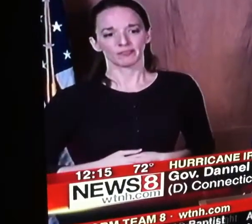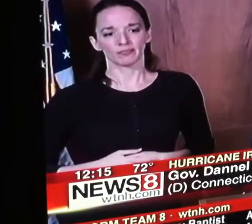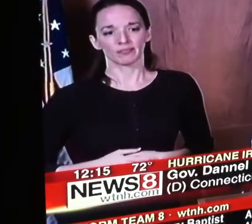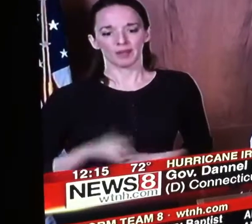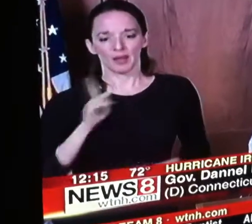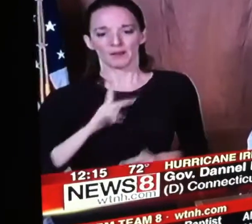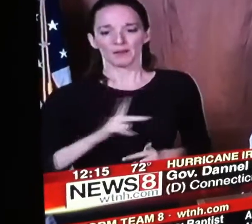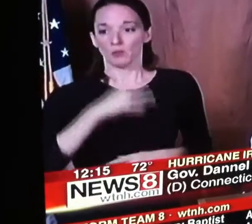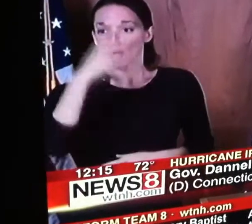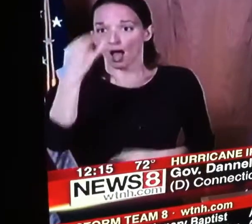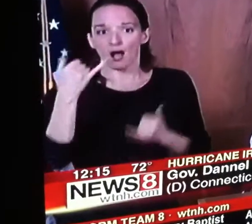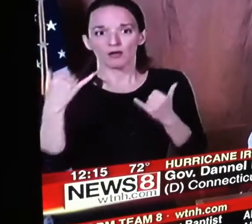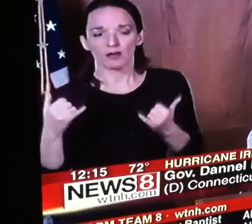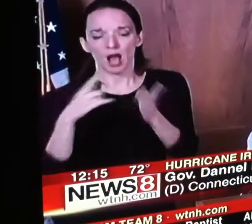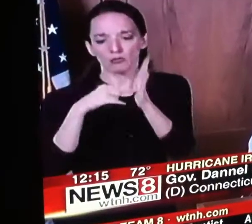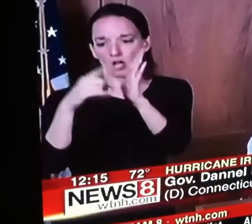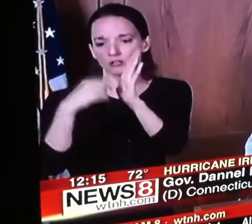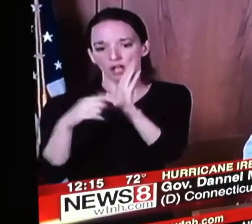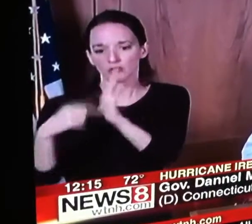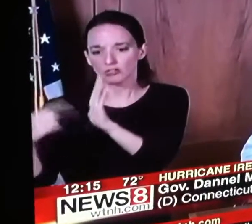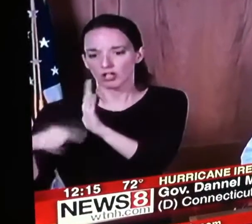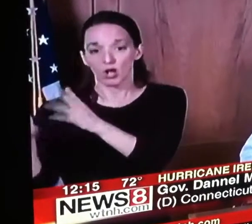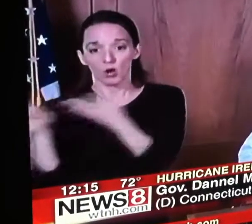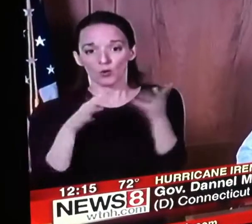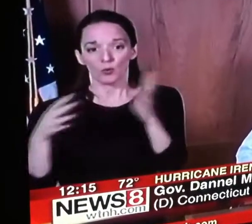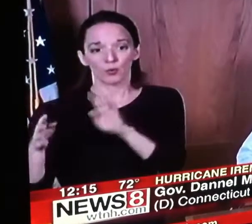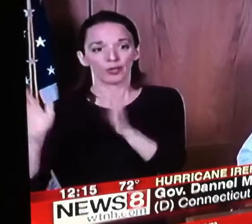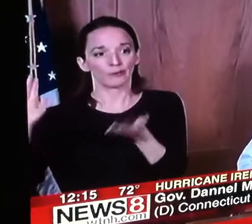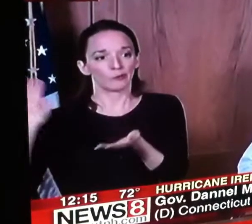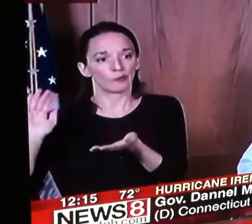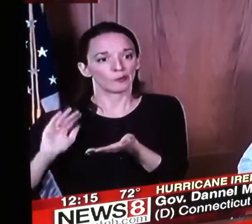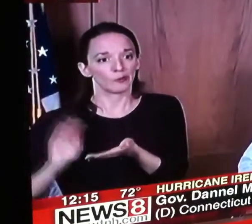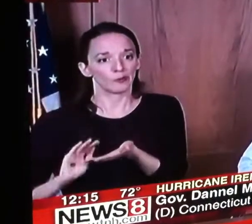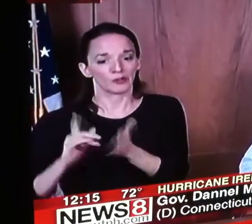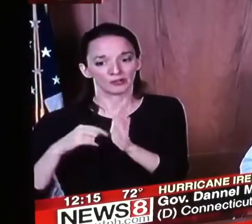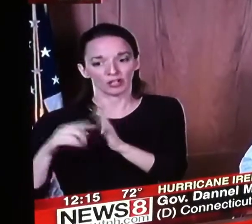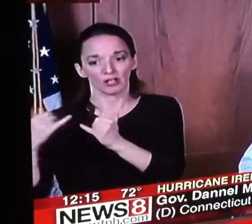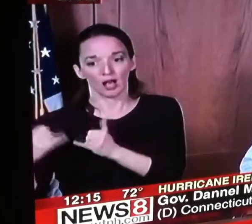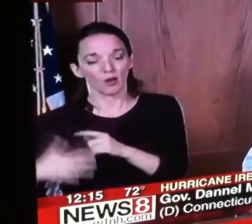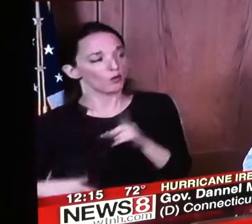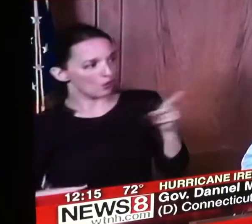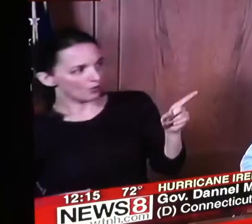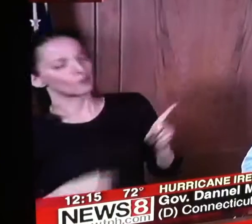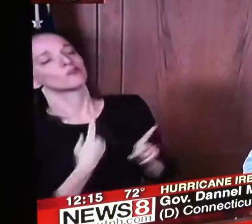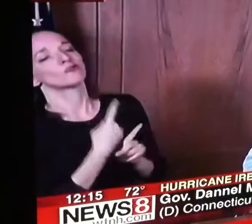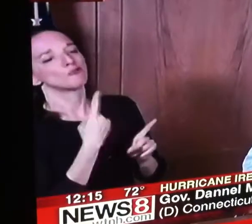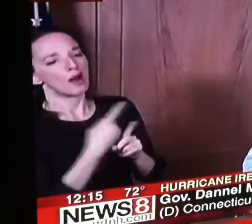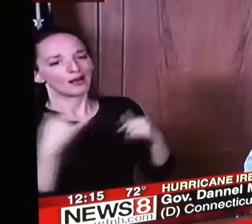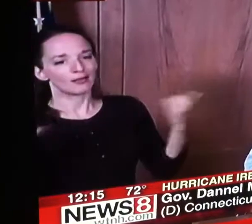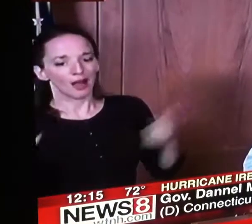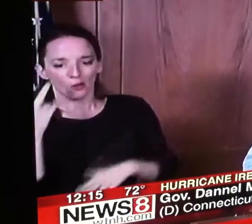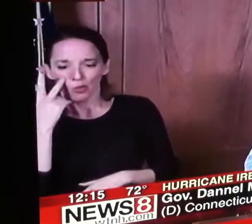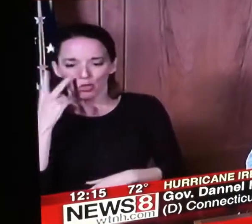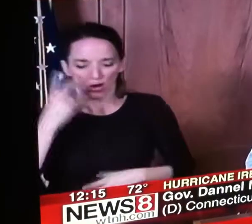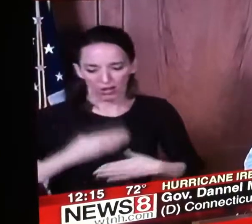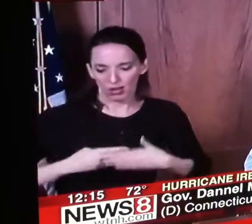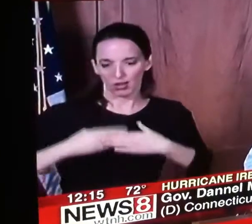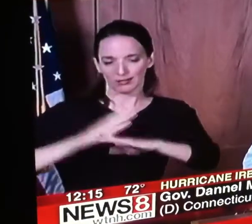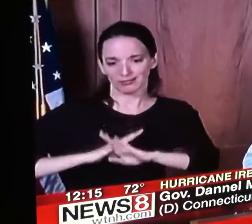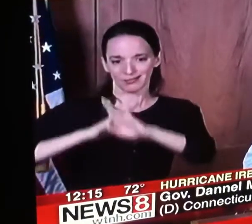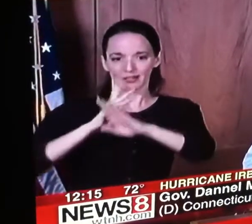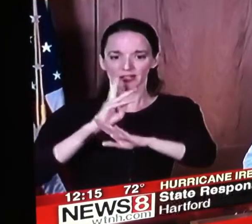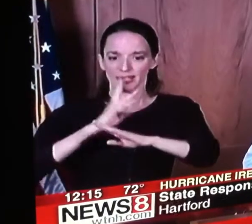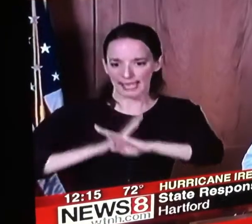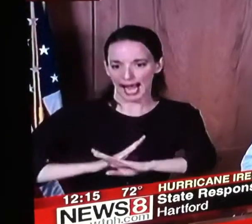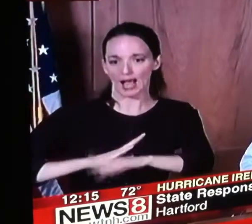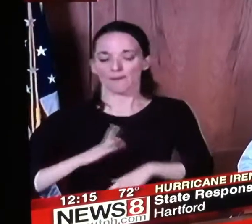they're back out now that it's a the wind has died down you have anything else to say on that dan yeah i'm checking all the dams that we can starting to pray